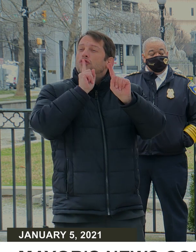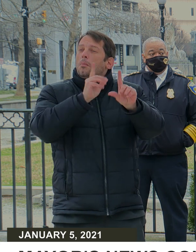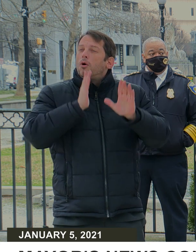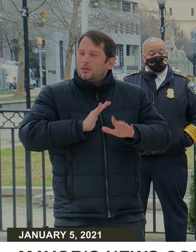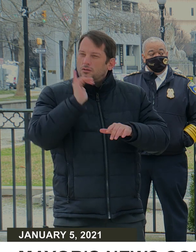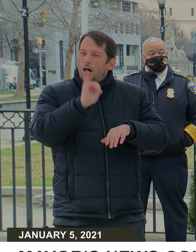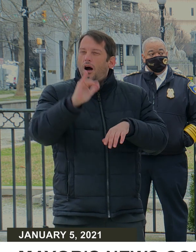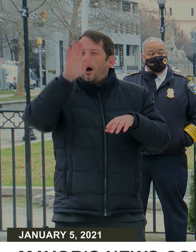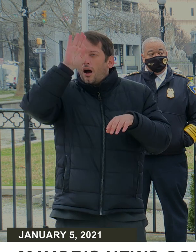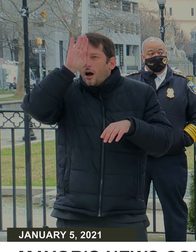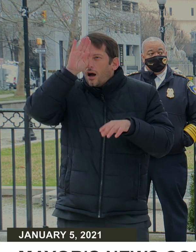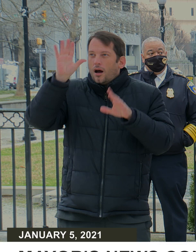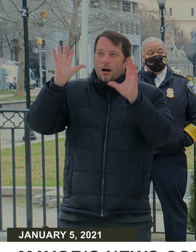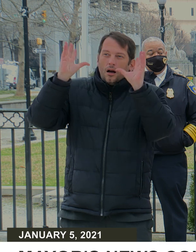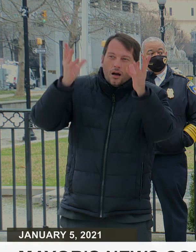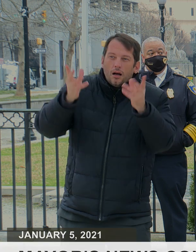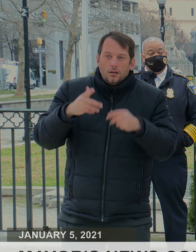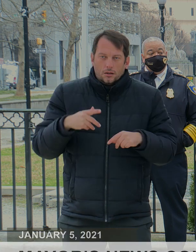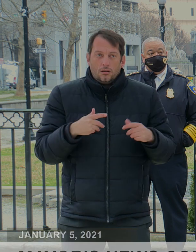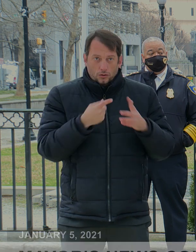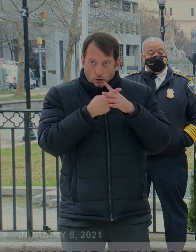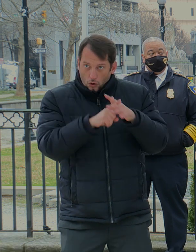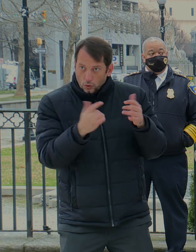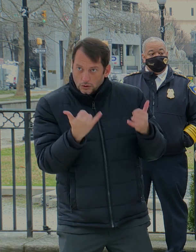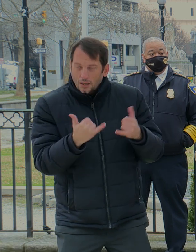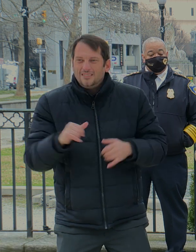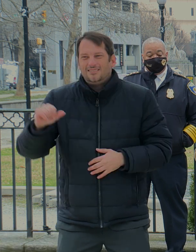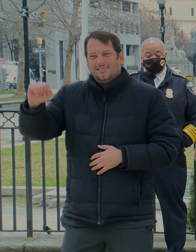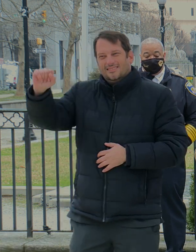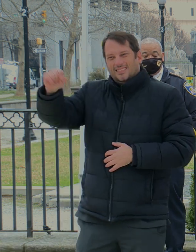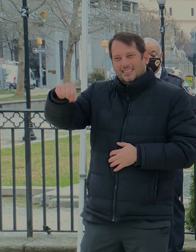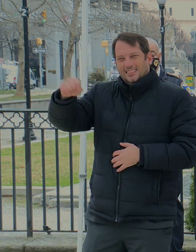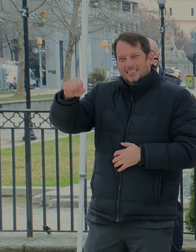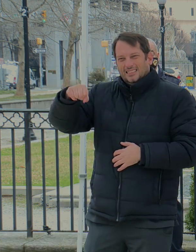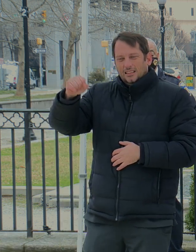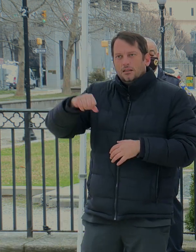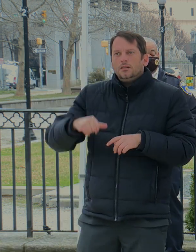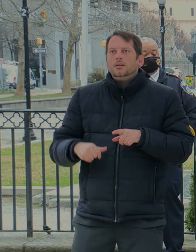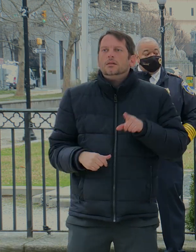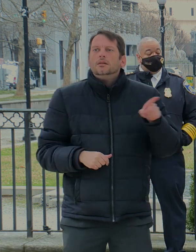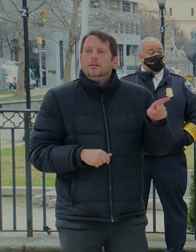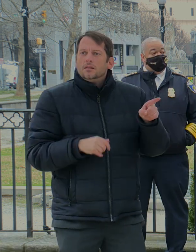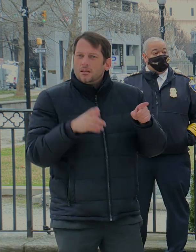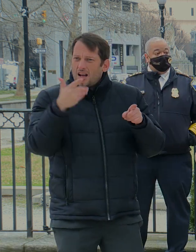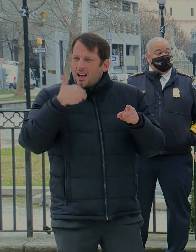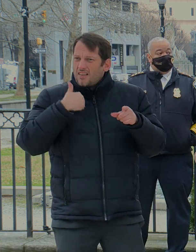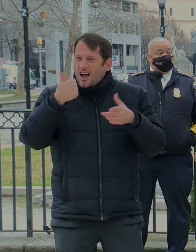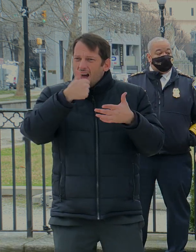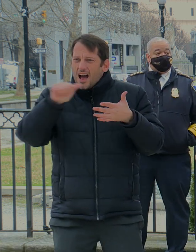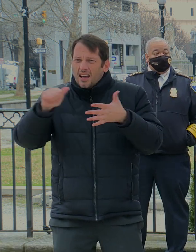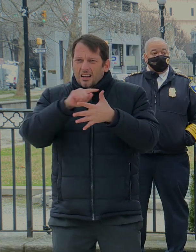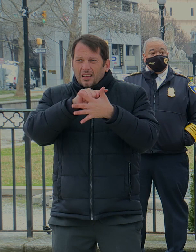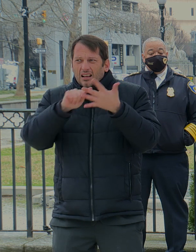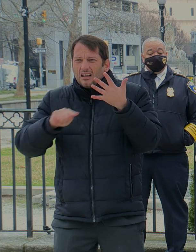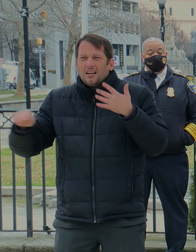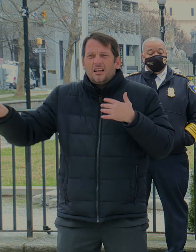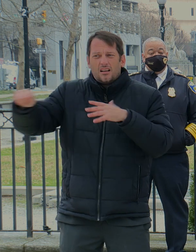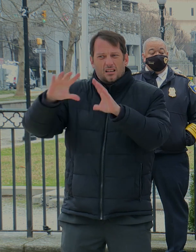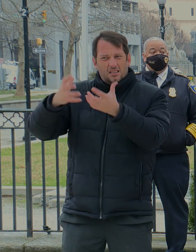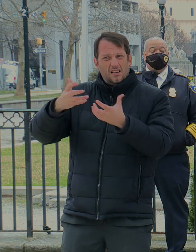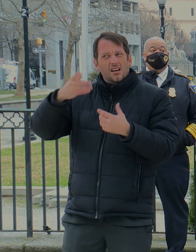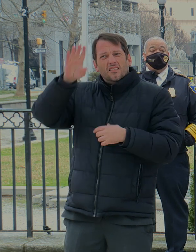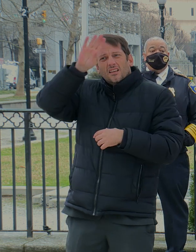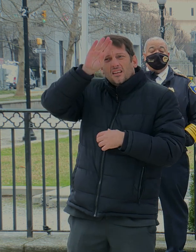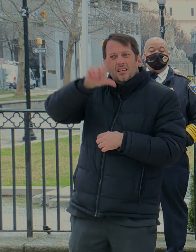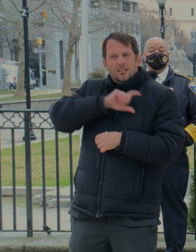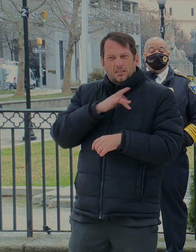They're starting today. Is there reluctance among any of these groups to receive the vaccine? I think there's reluctance generally